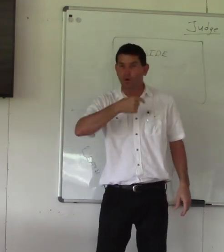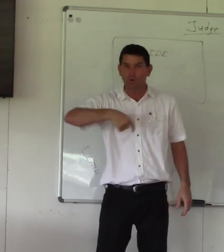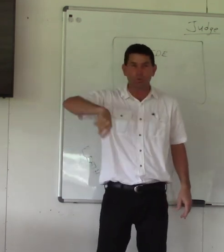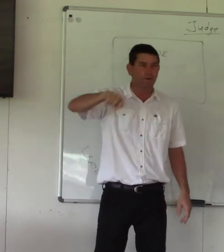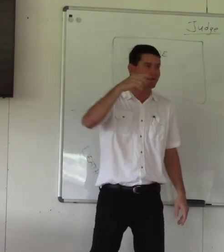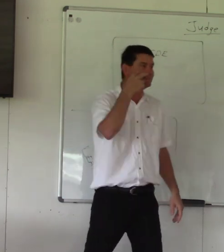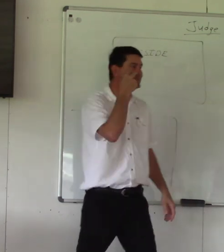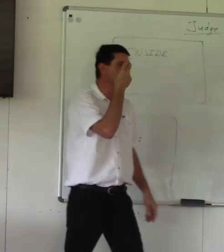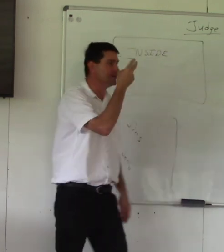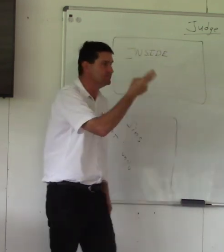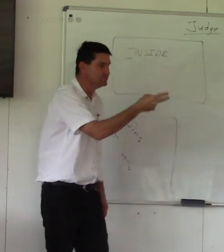we see